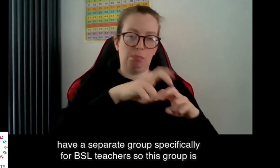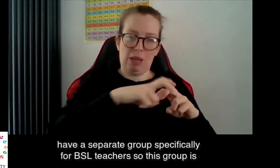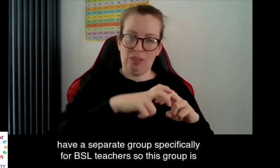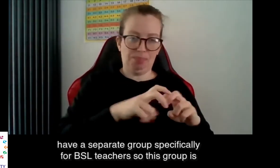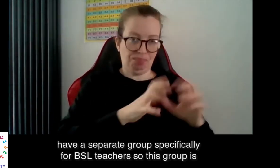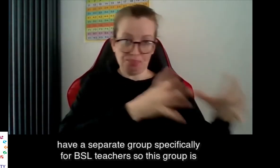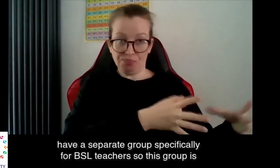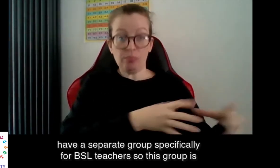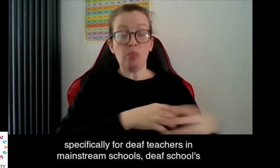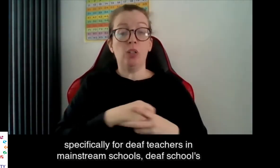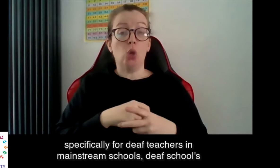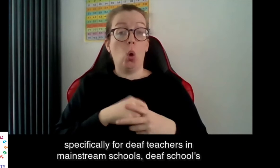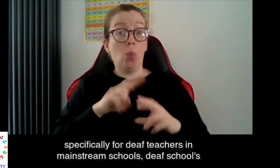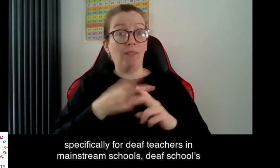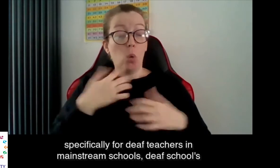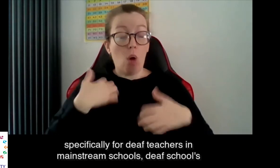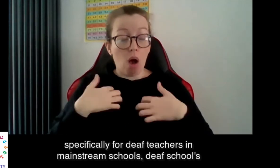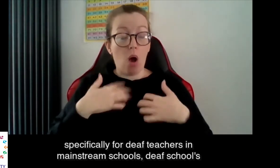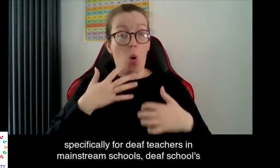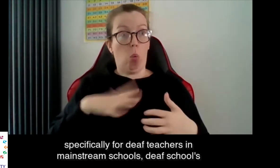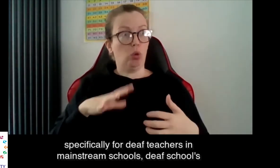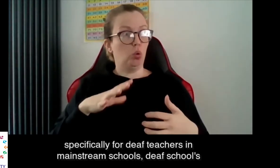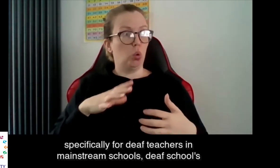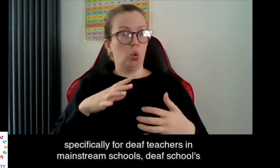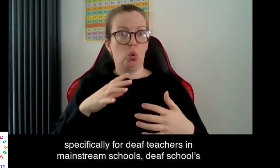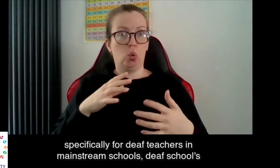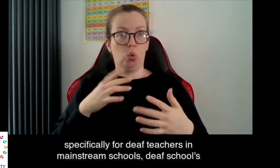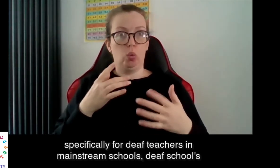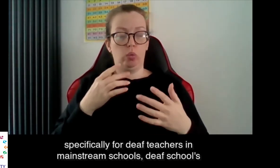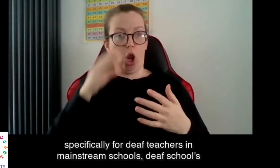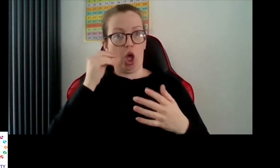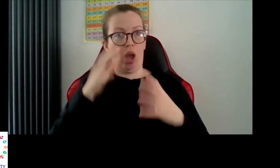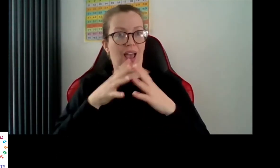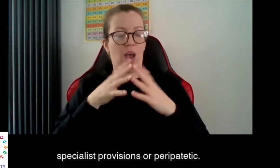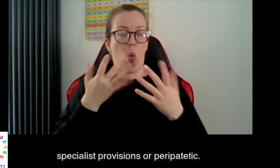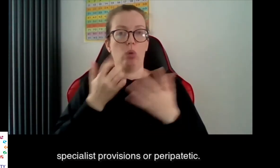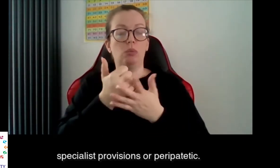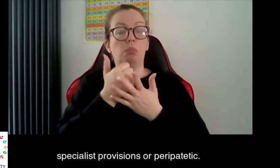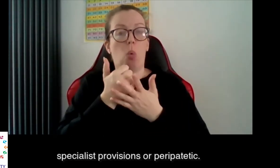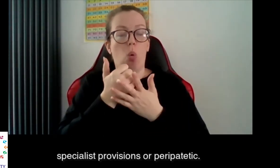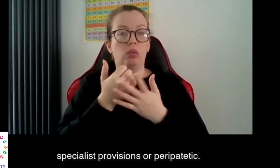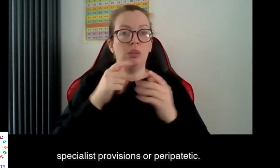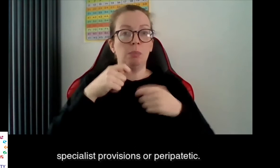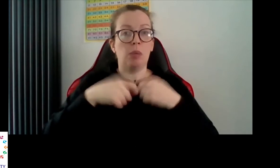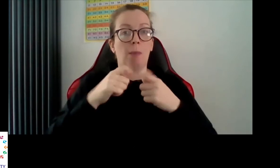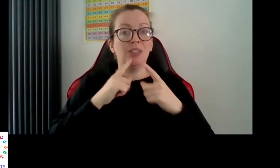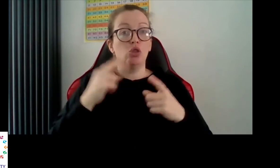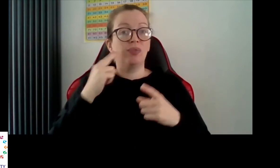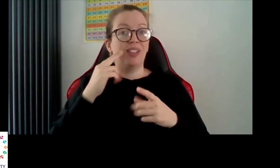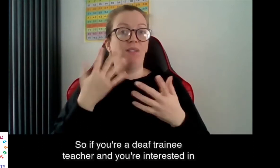So this group is specifically for deaf teachers in mainstream schools, deaf schools, specialist provisions or peripatetic. So if